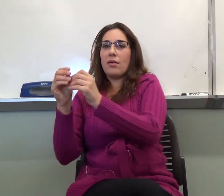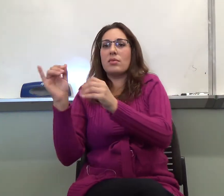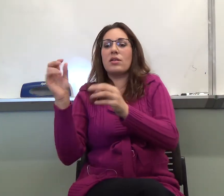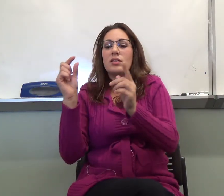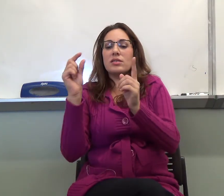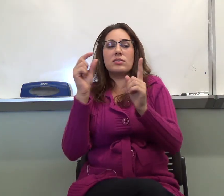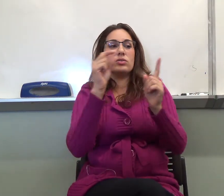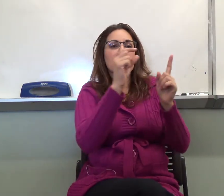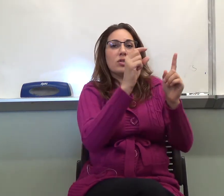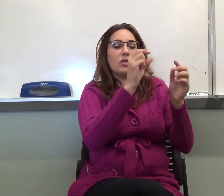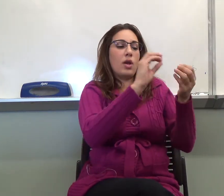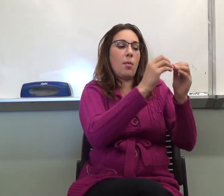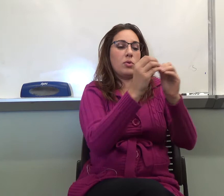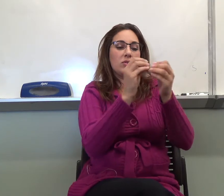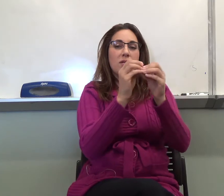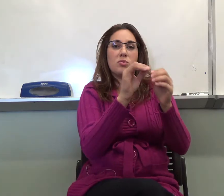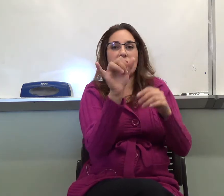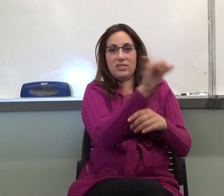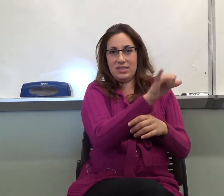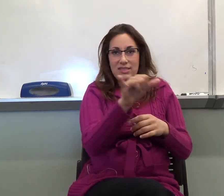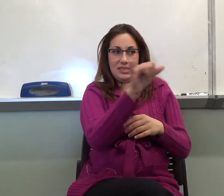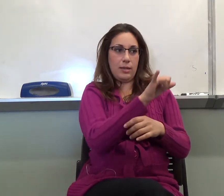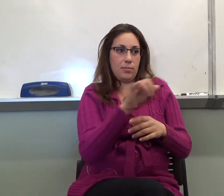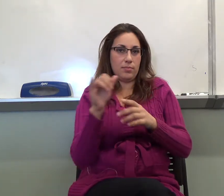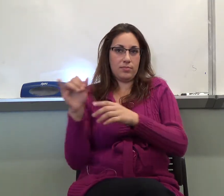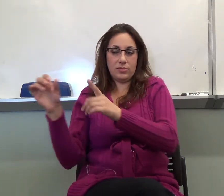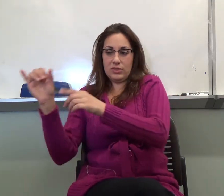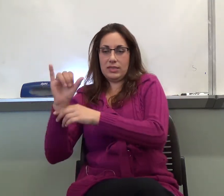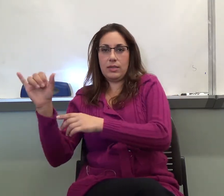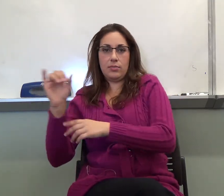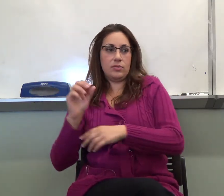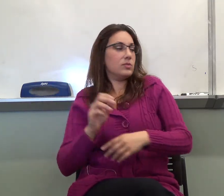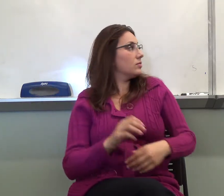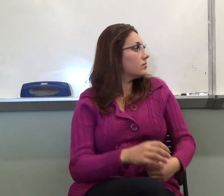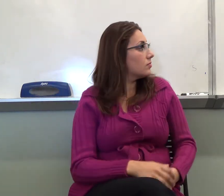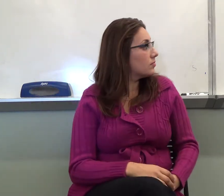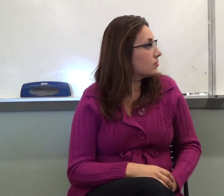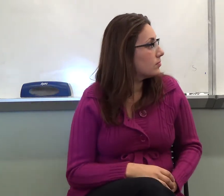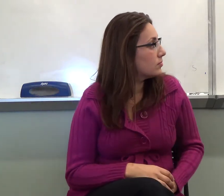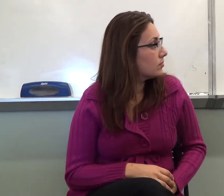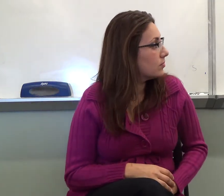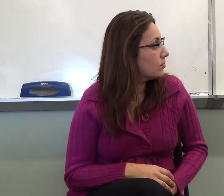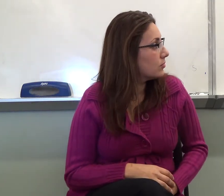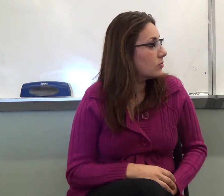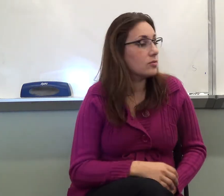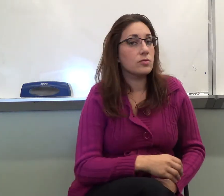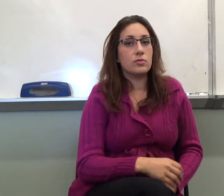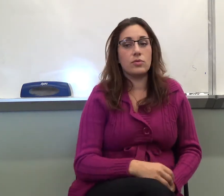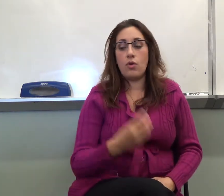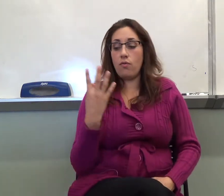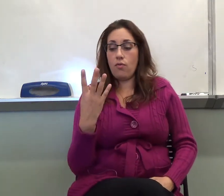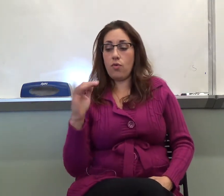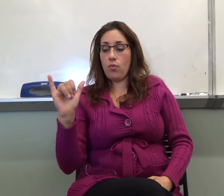4 boxes of widgets, right? So you add the two coefficients, that gives you 4y plus 6.